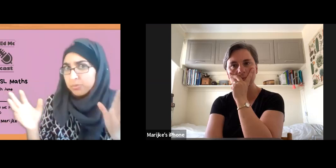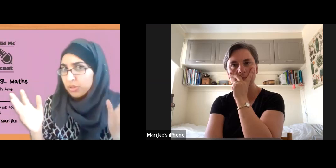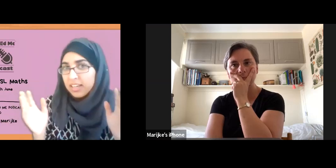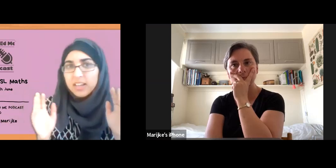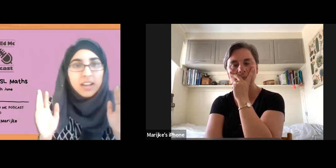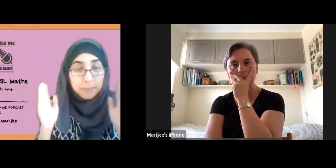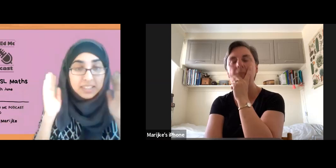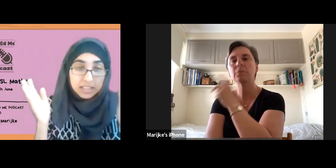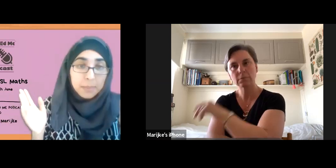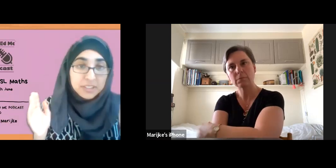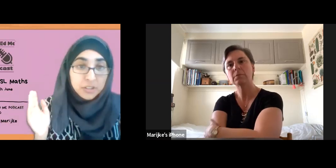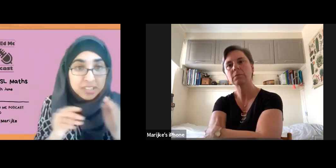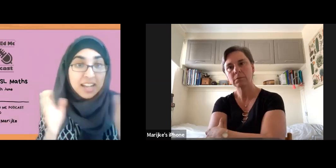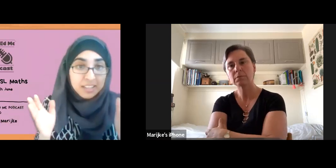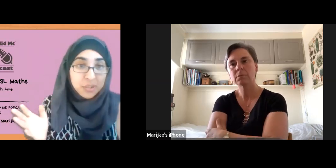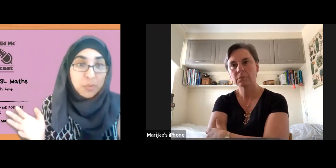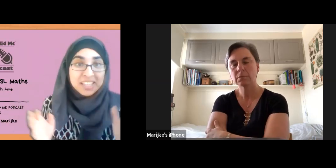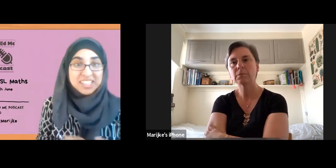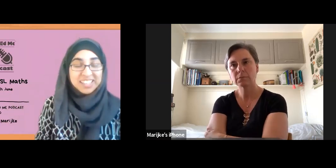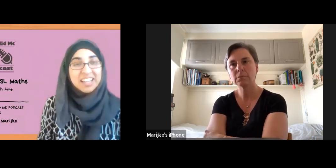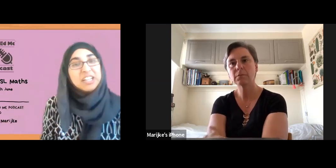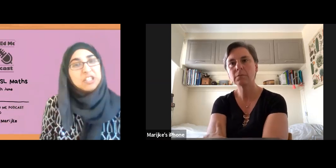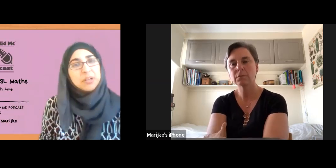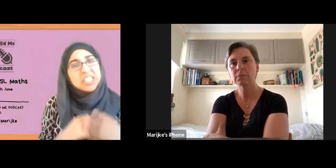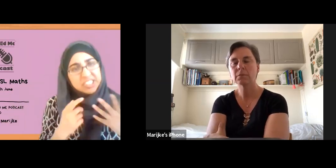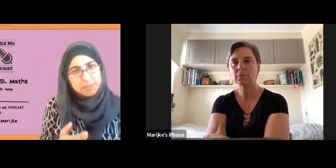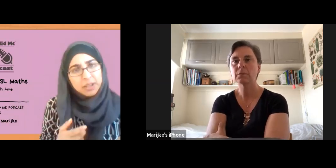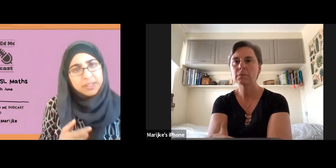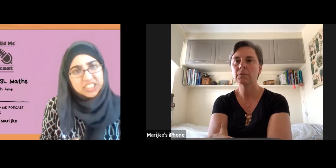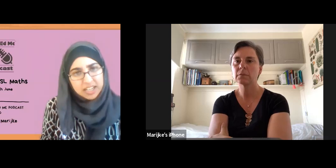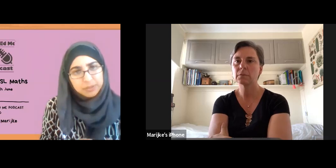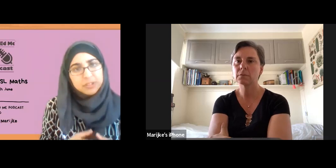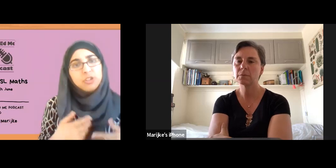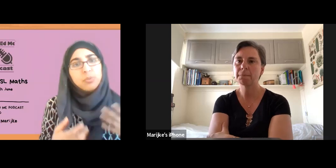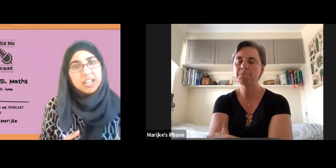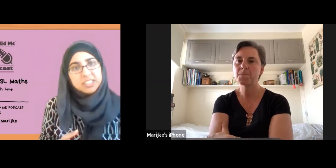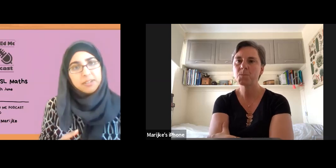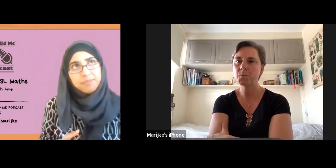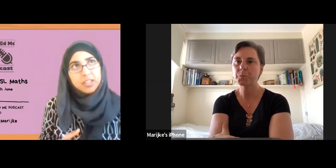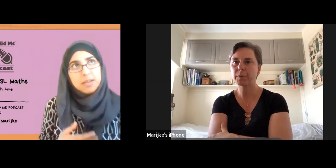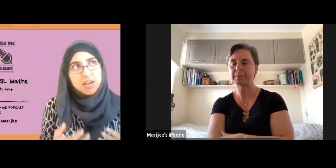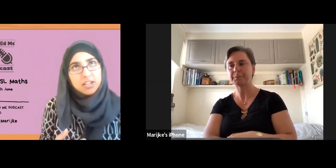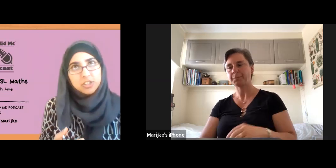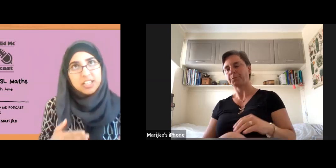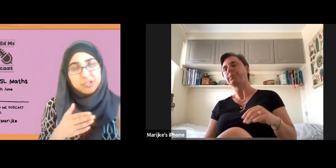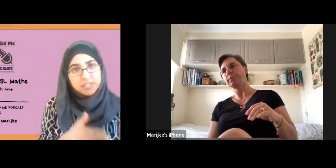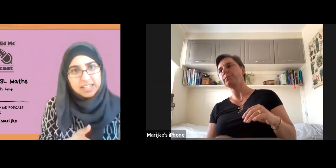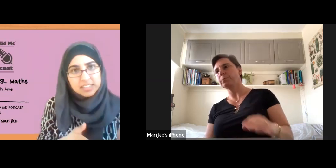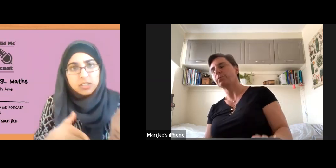walking. I'm making that up. I don't know exactly if the walking is like that. So is it similar with sign? When new words emerge, it's related to